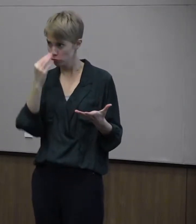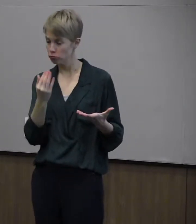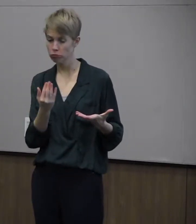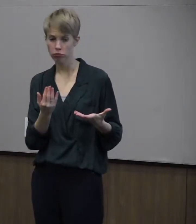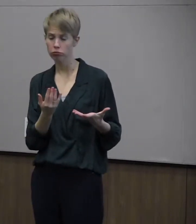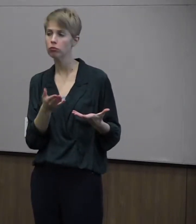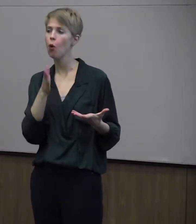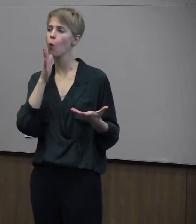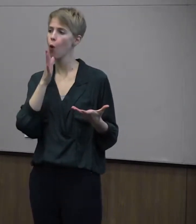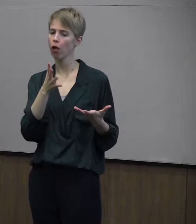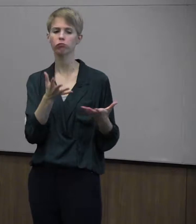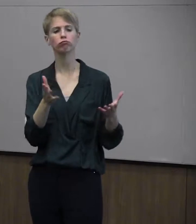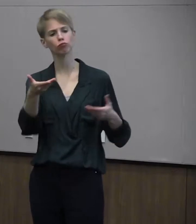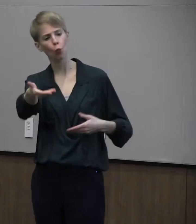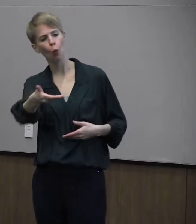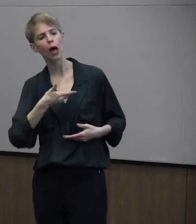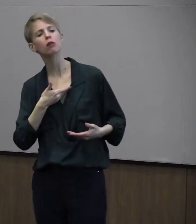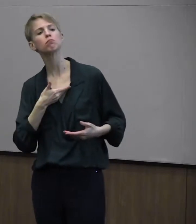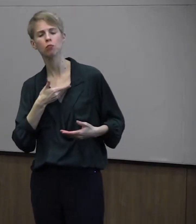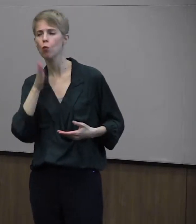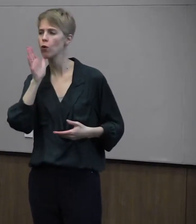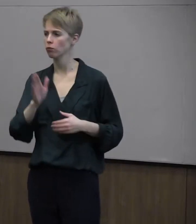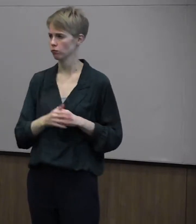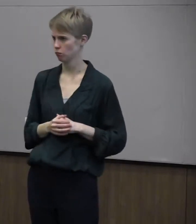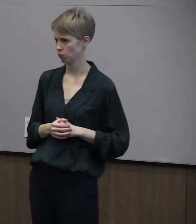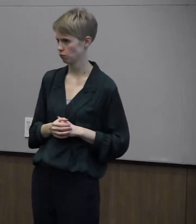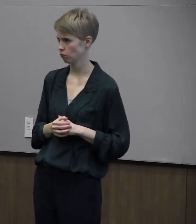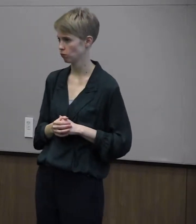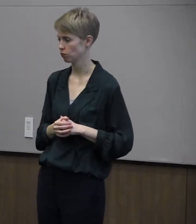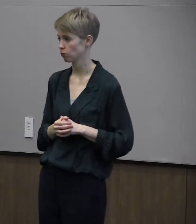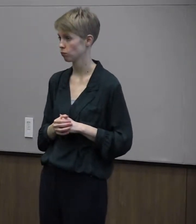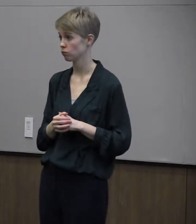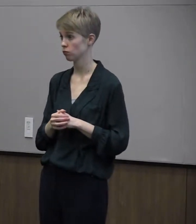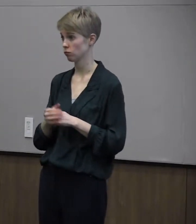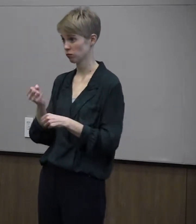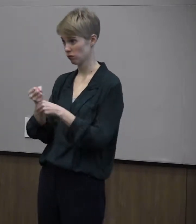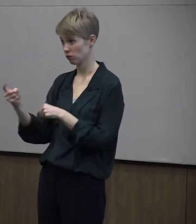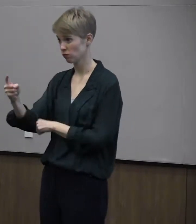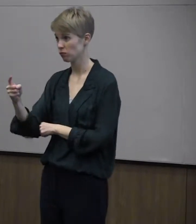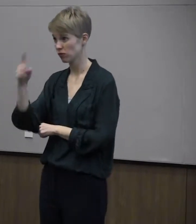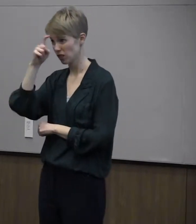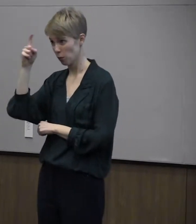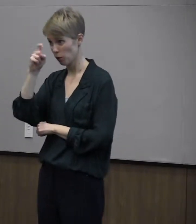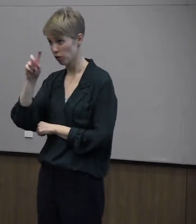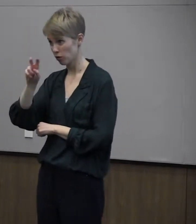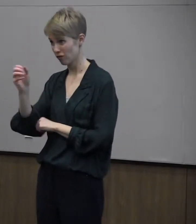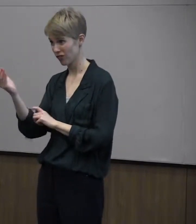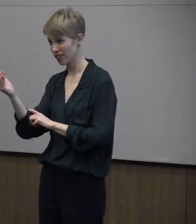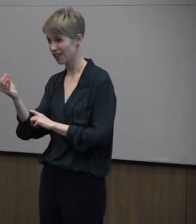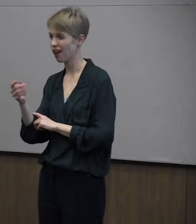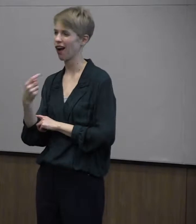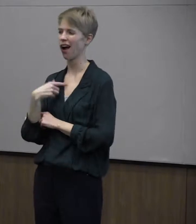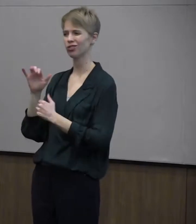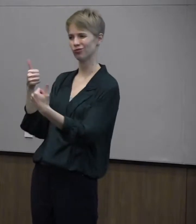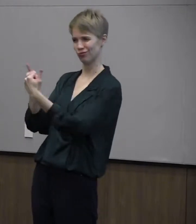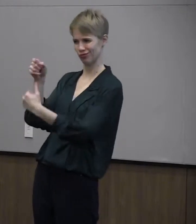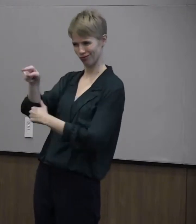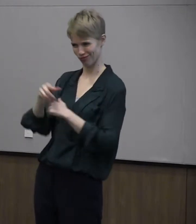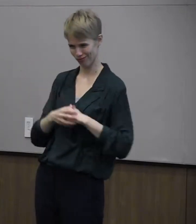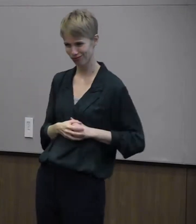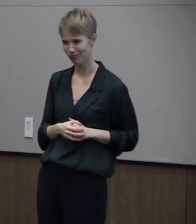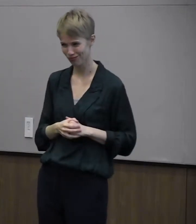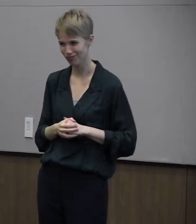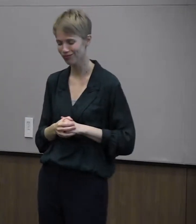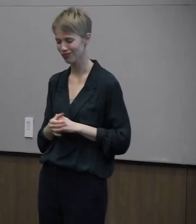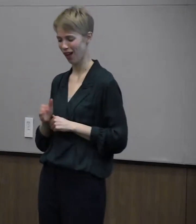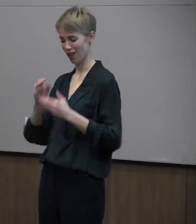he or she will be welcome at the Ferris Institute. And the very next summer of 2015, I put you to the test. A group of